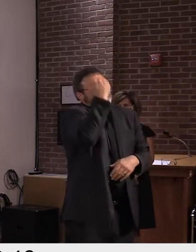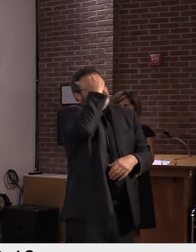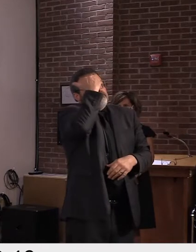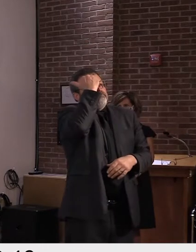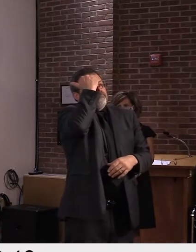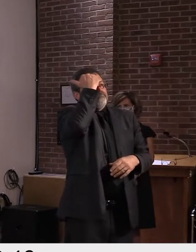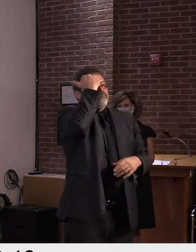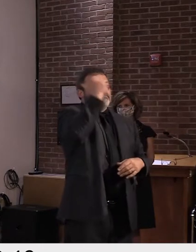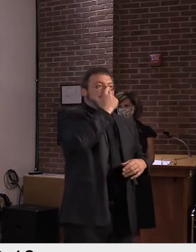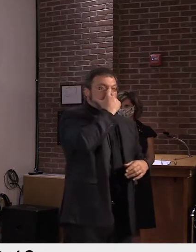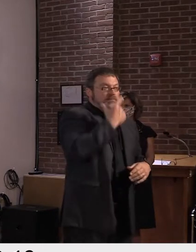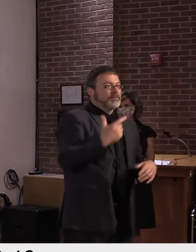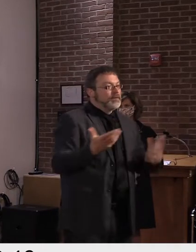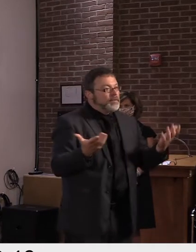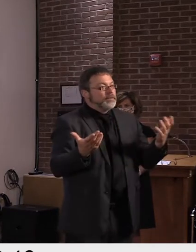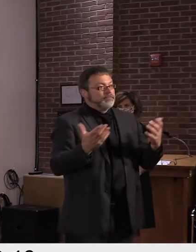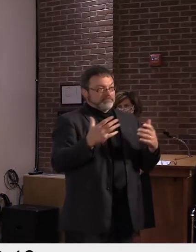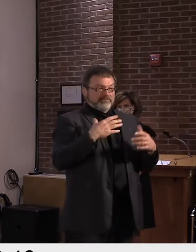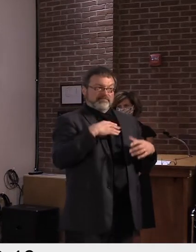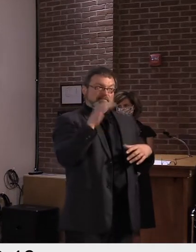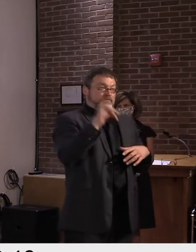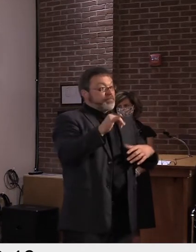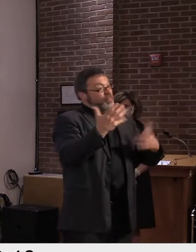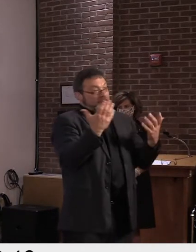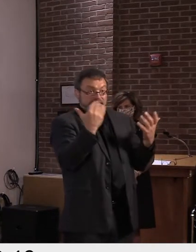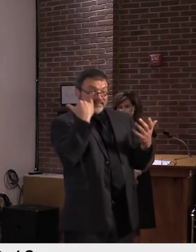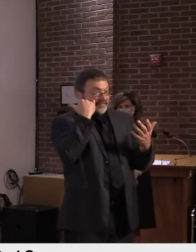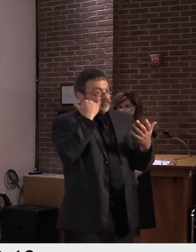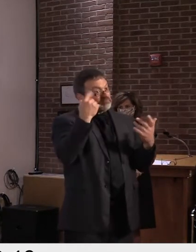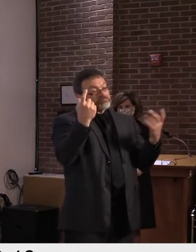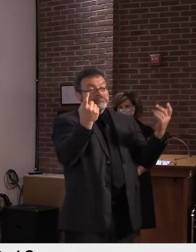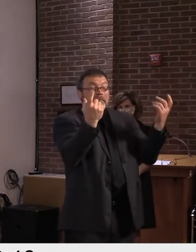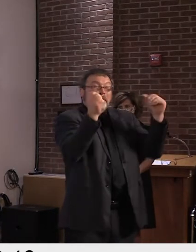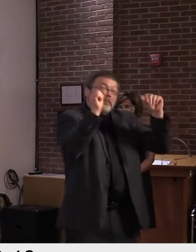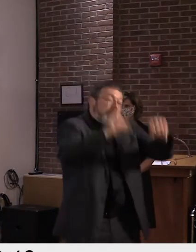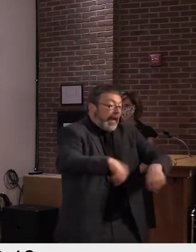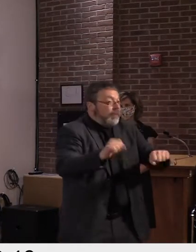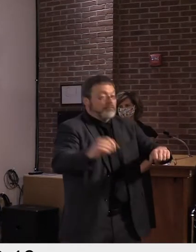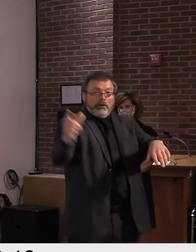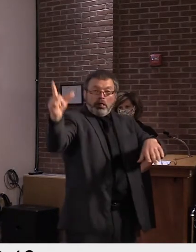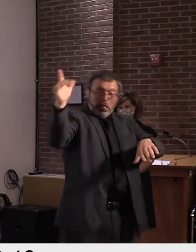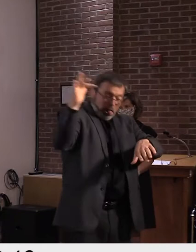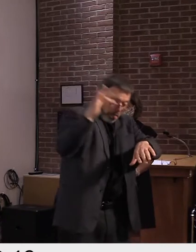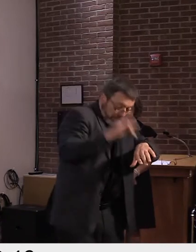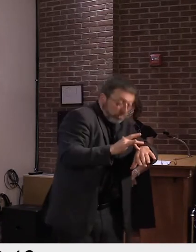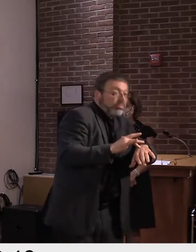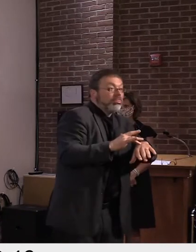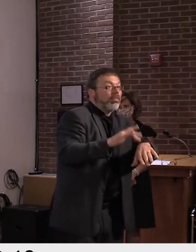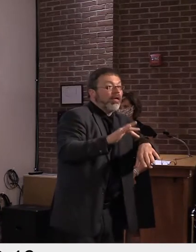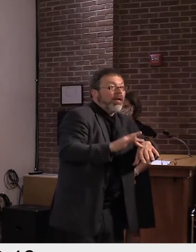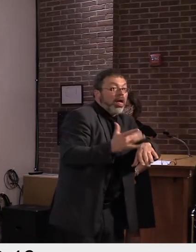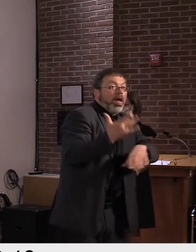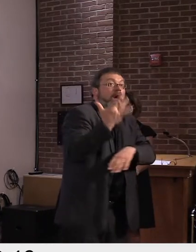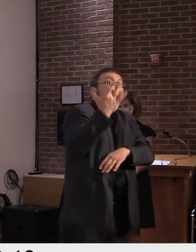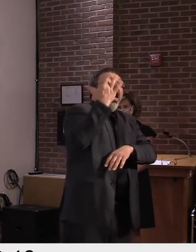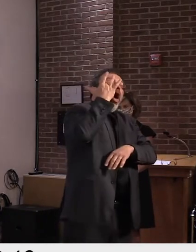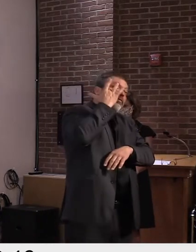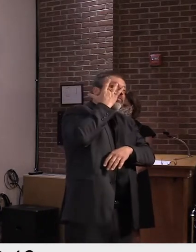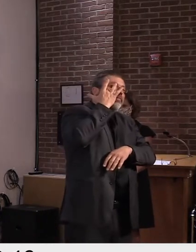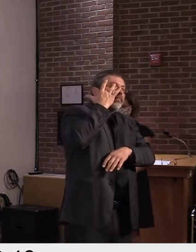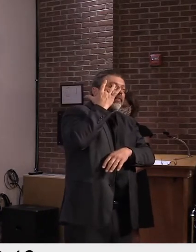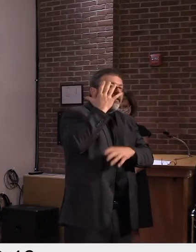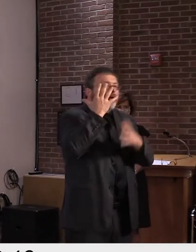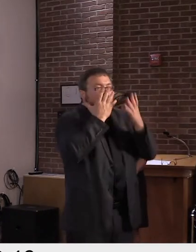object that has the virus on it, and then touching your face, which we all do way more than we